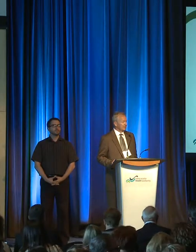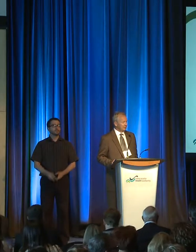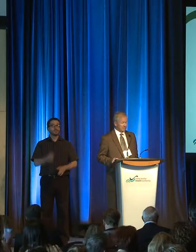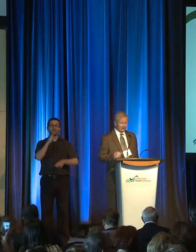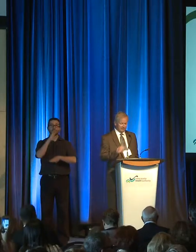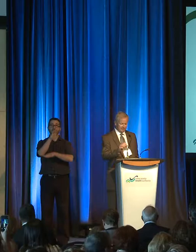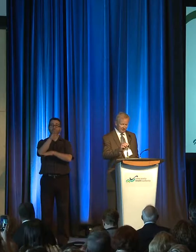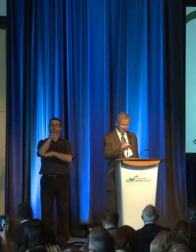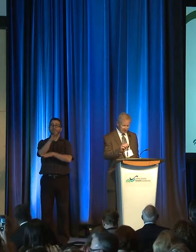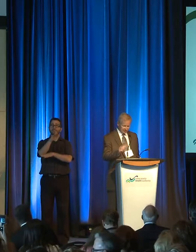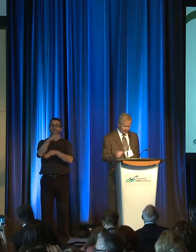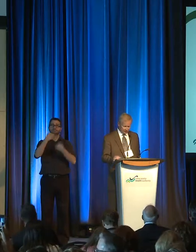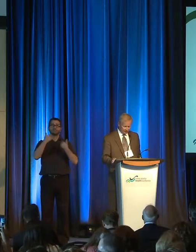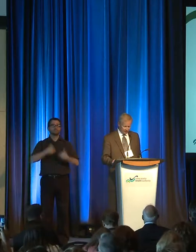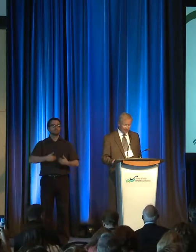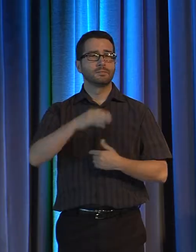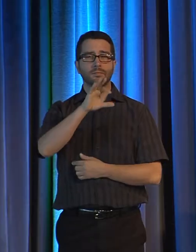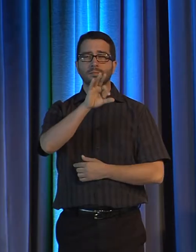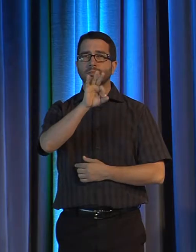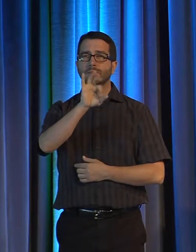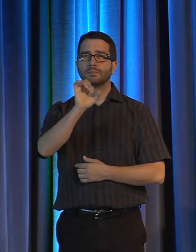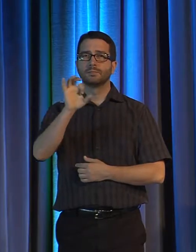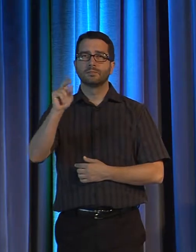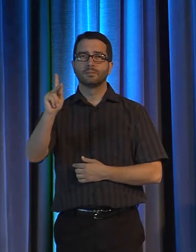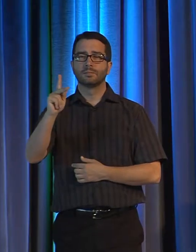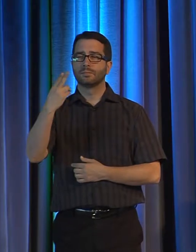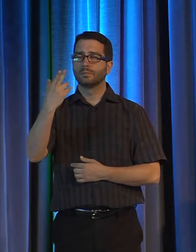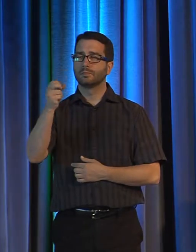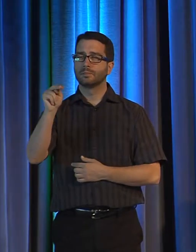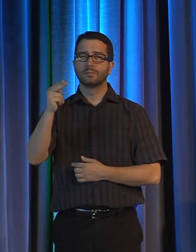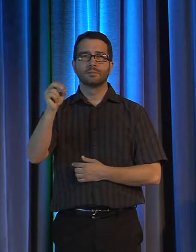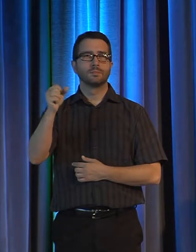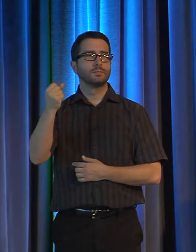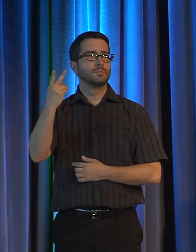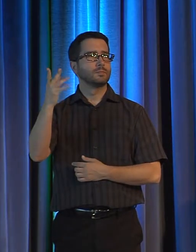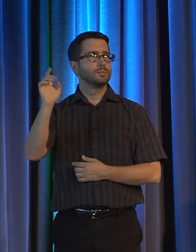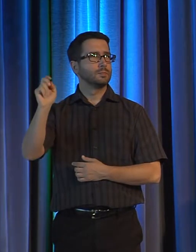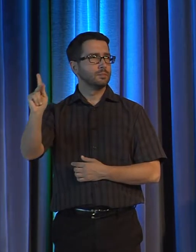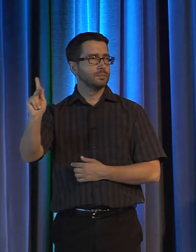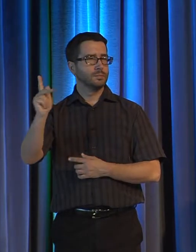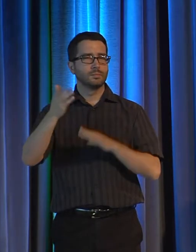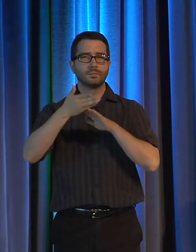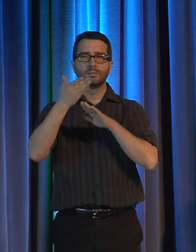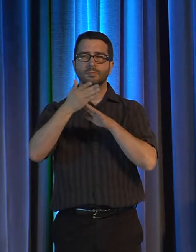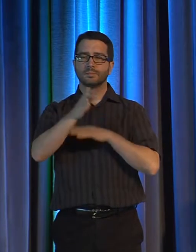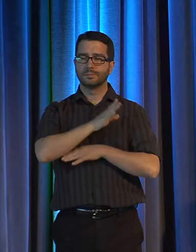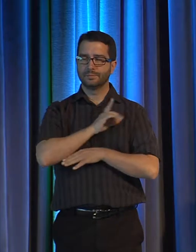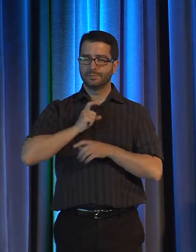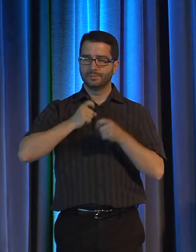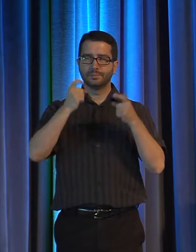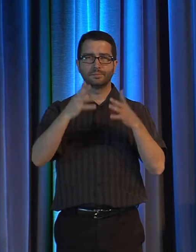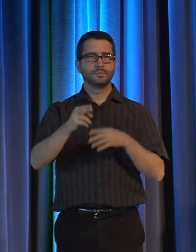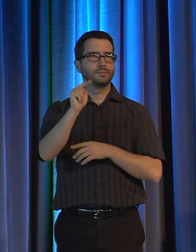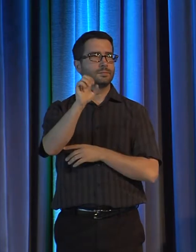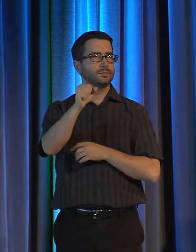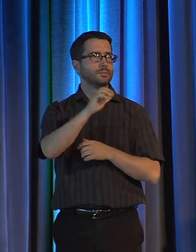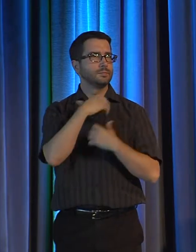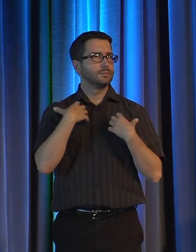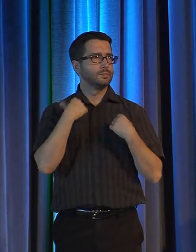Good afternoon, everybody. My name is Frank Van Schaik. I am the chair of the board of directors of the Nova Scotia Health